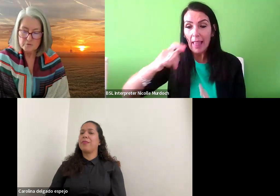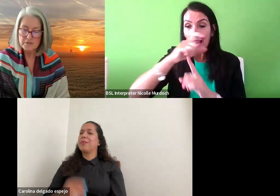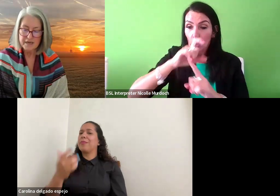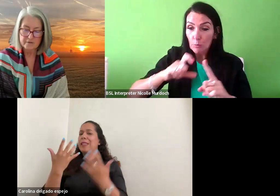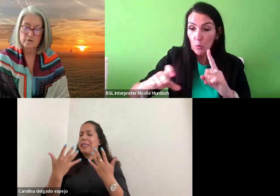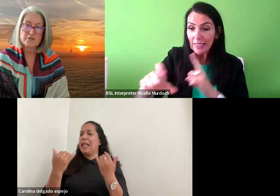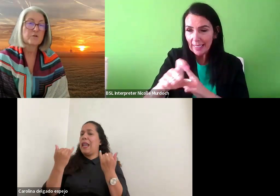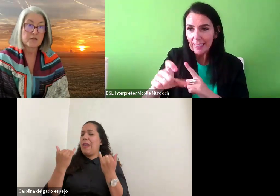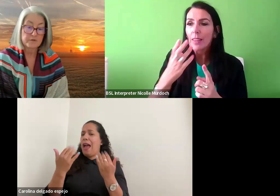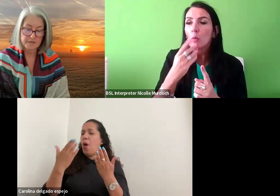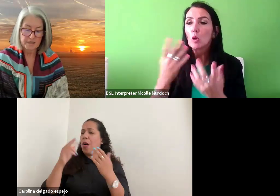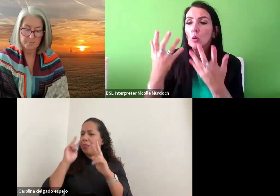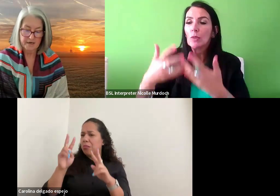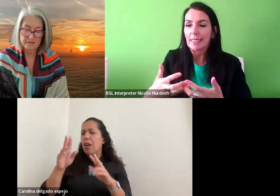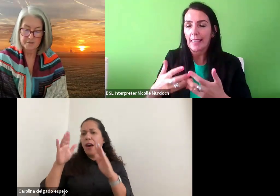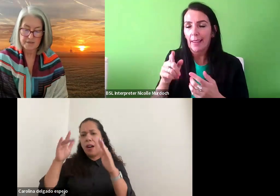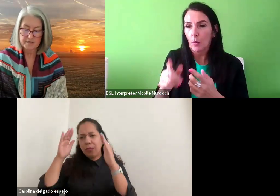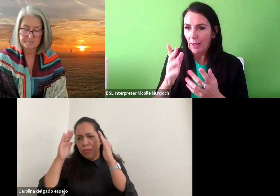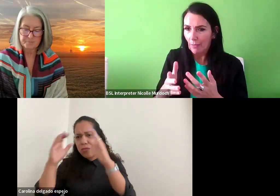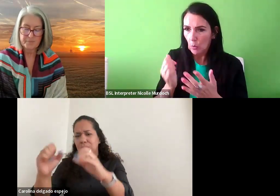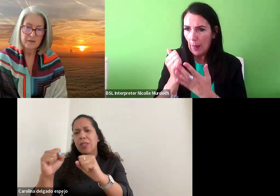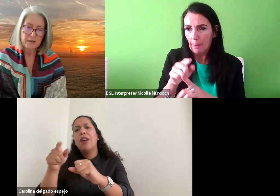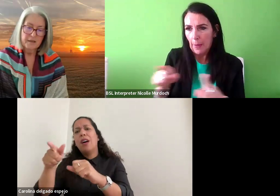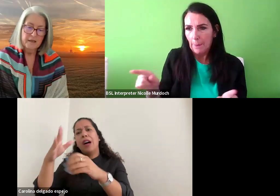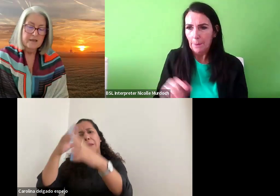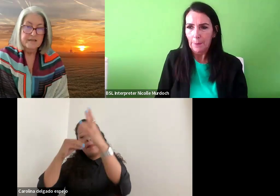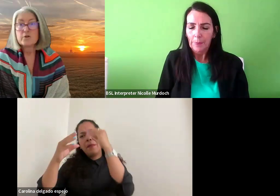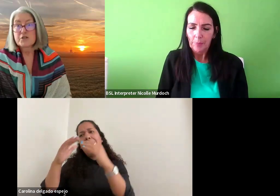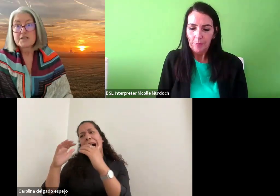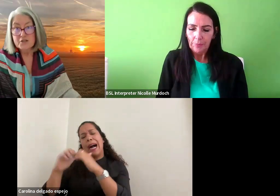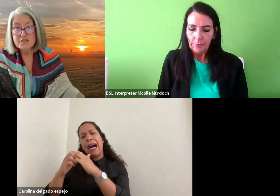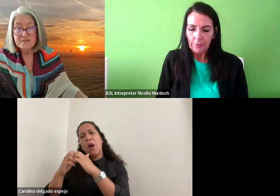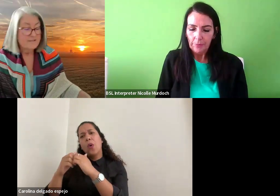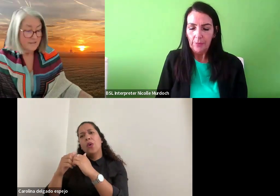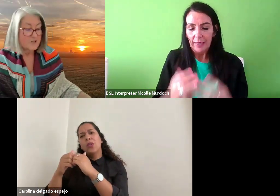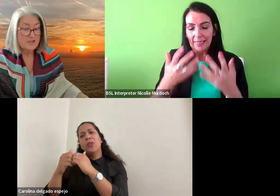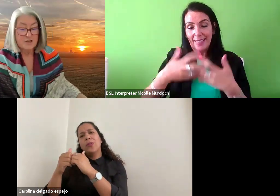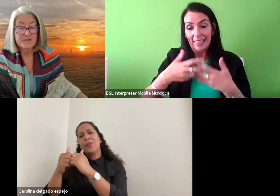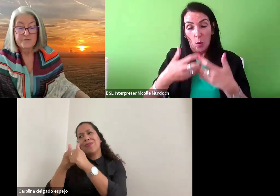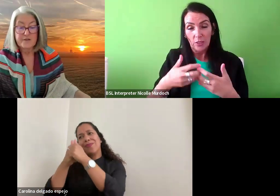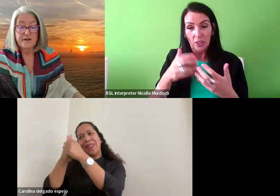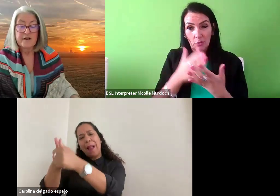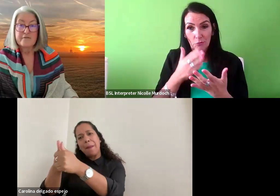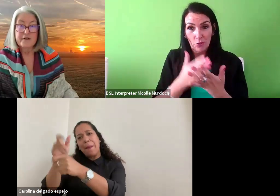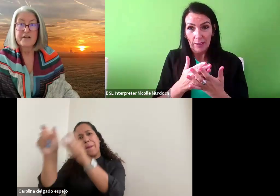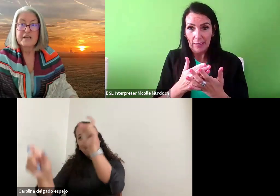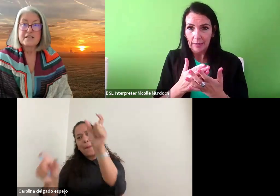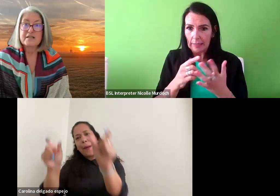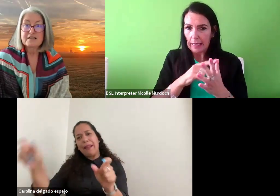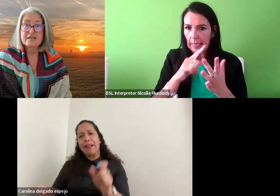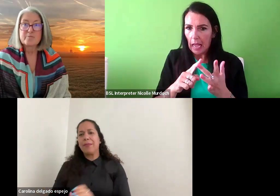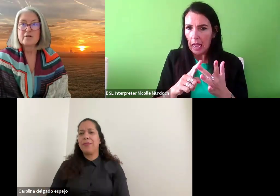to use the technology or that will be impacted by it. Technologies just such as generative AI are